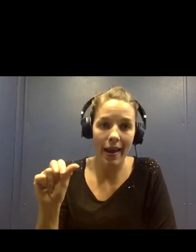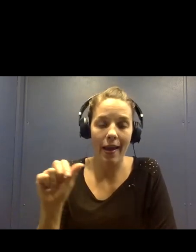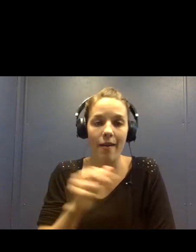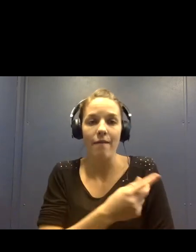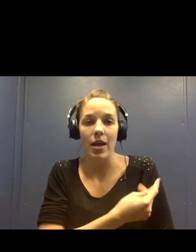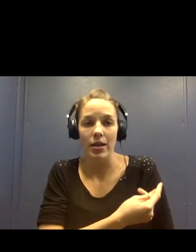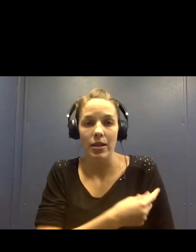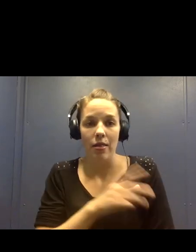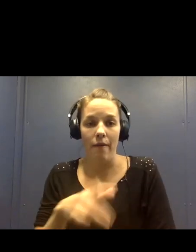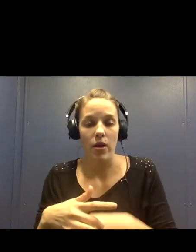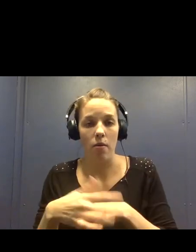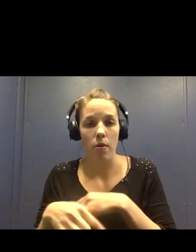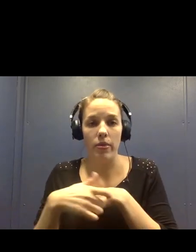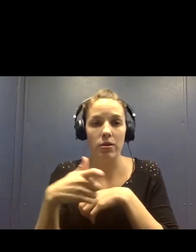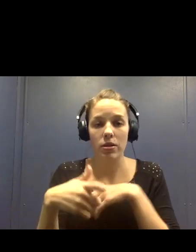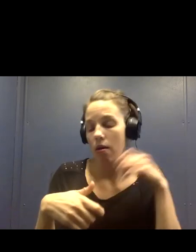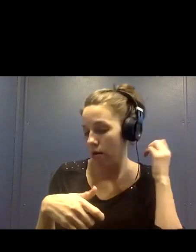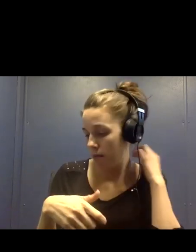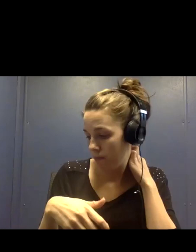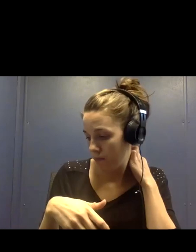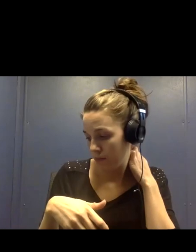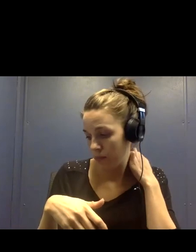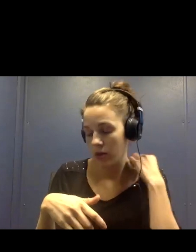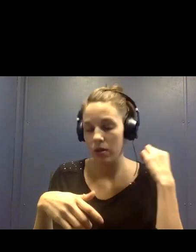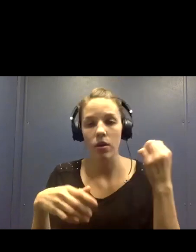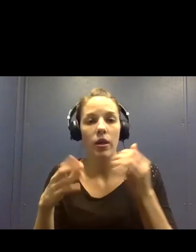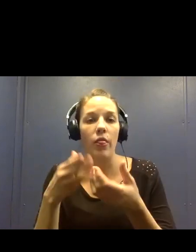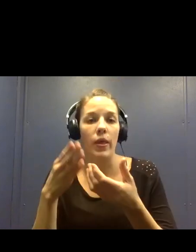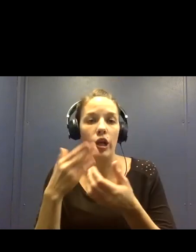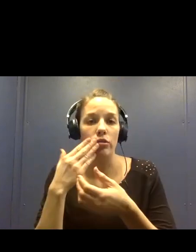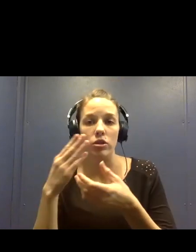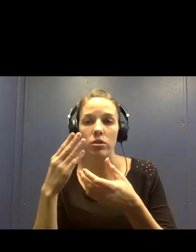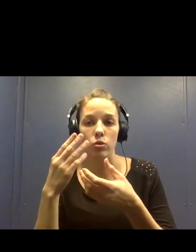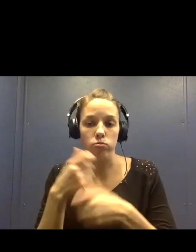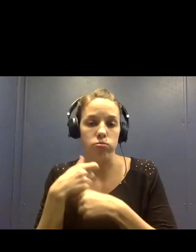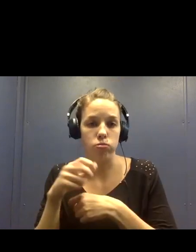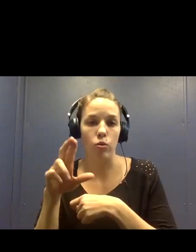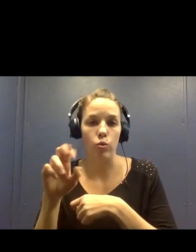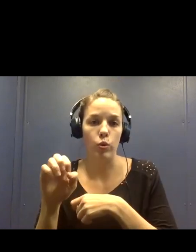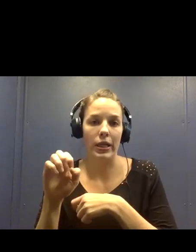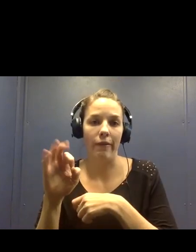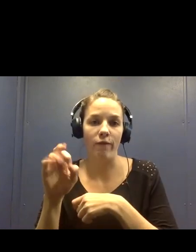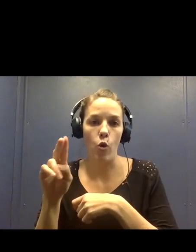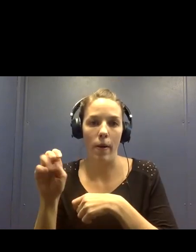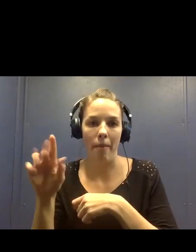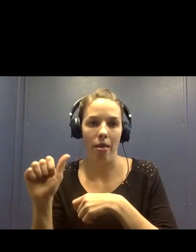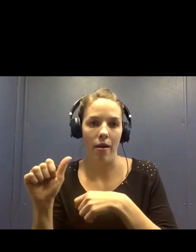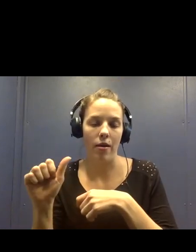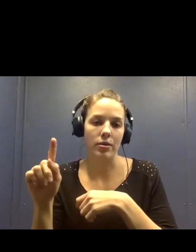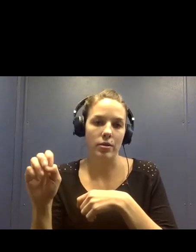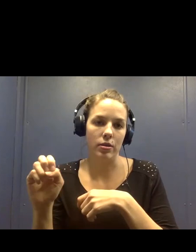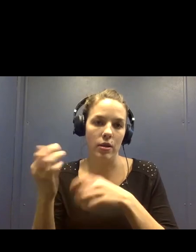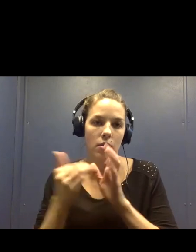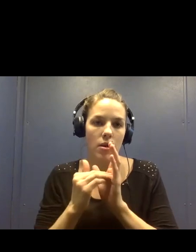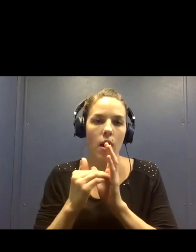this time is that they are quite easy to reformulate. And what we will need is a